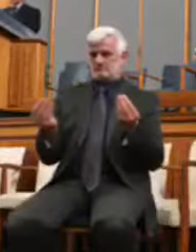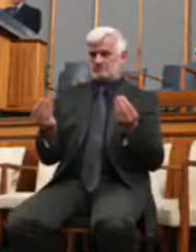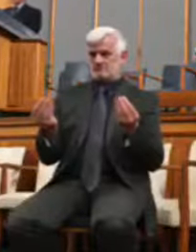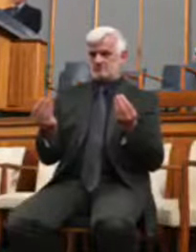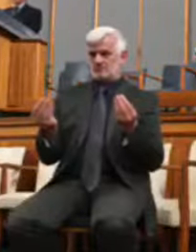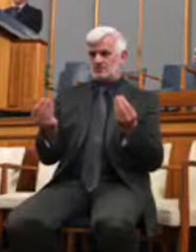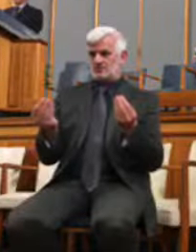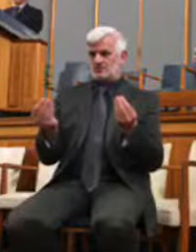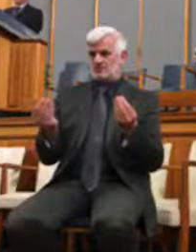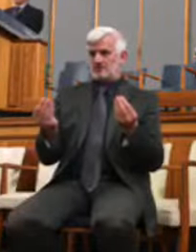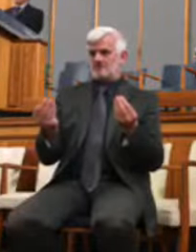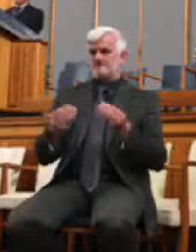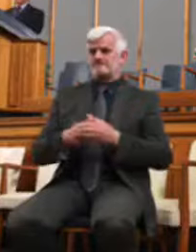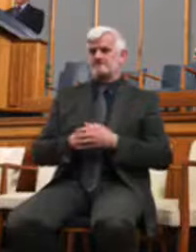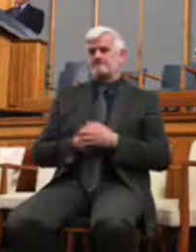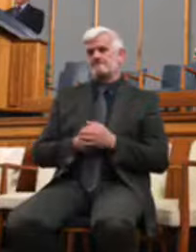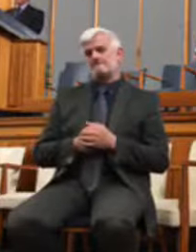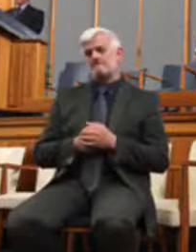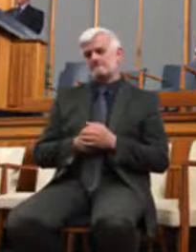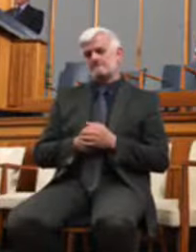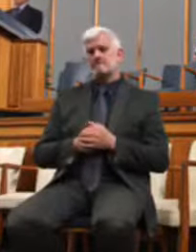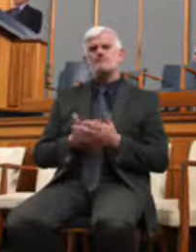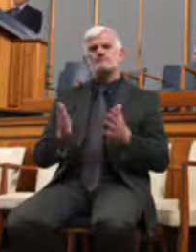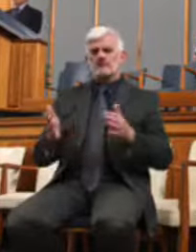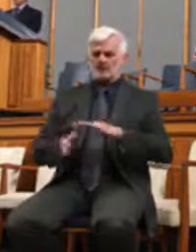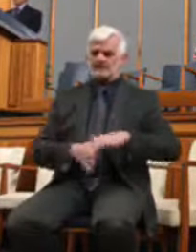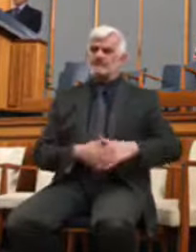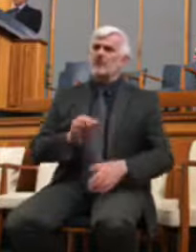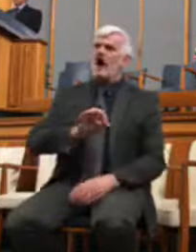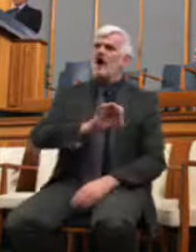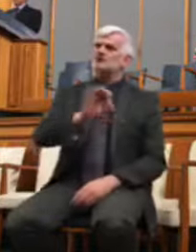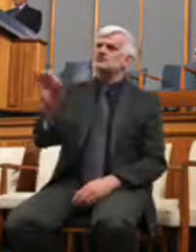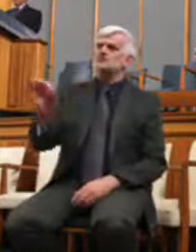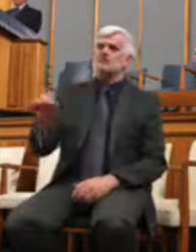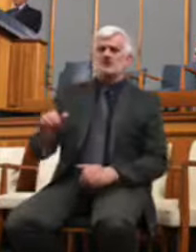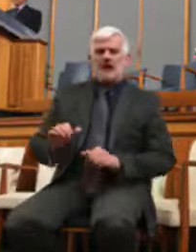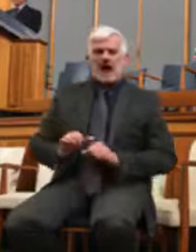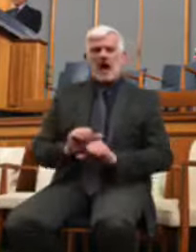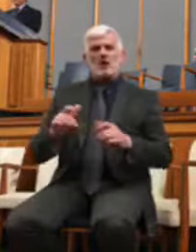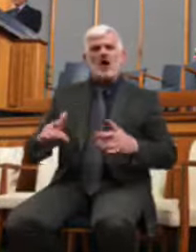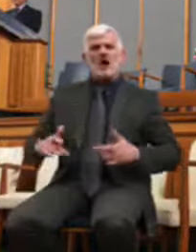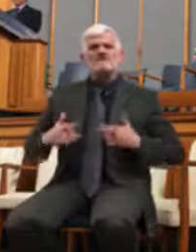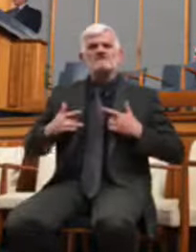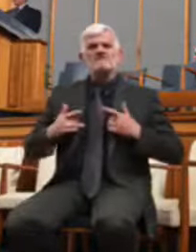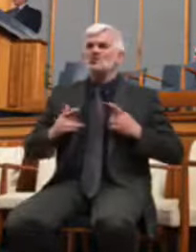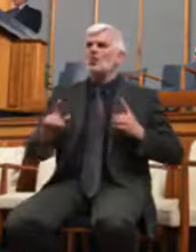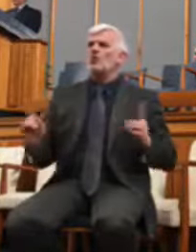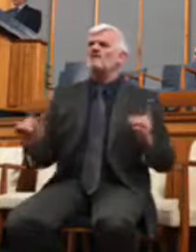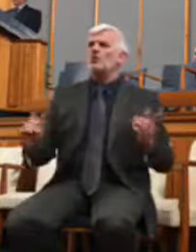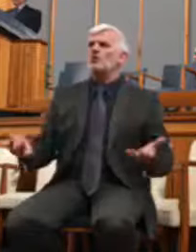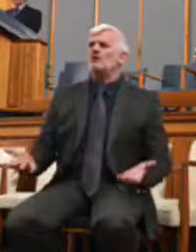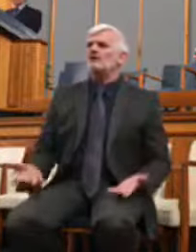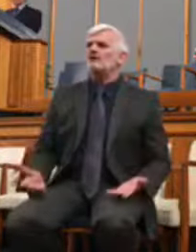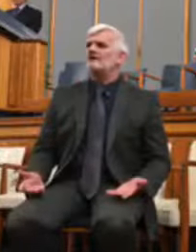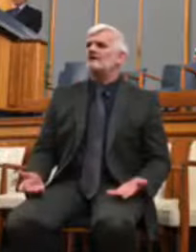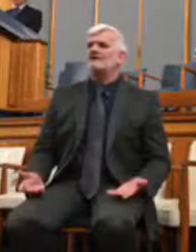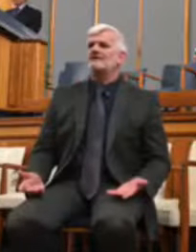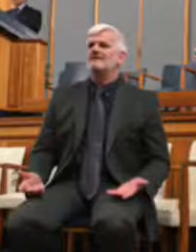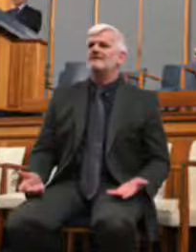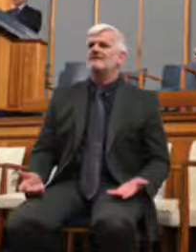What is the purpose of life? Why do we live? Where are we going? These